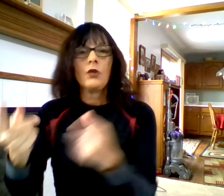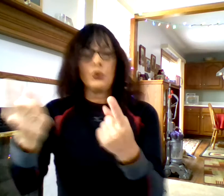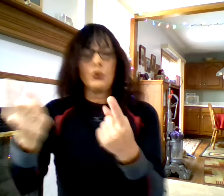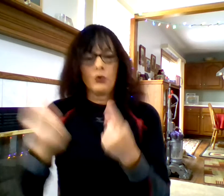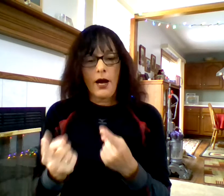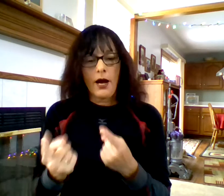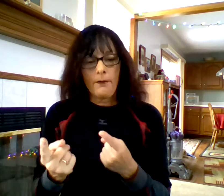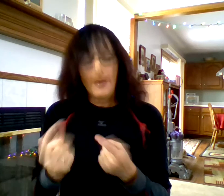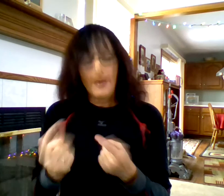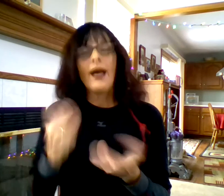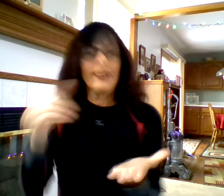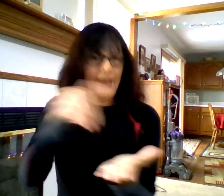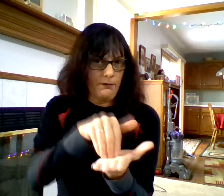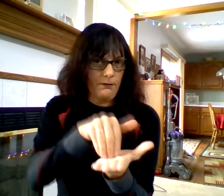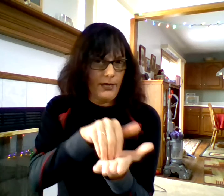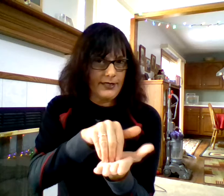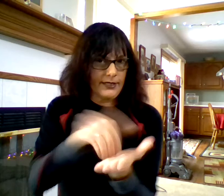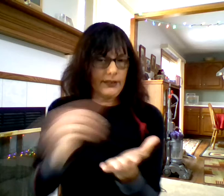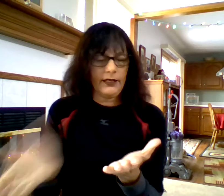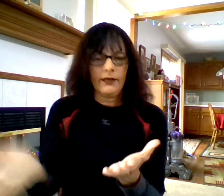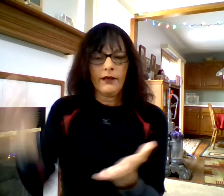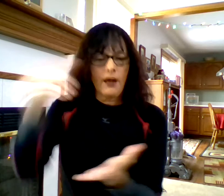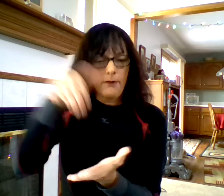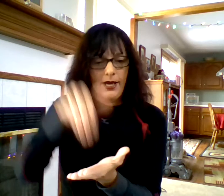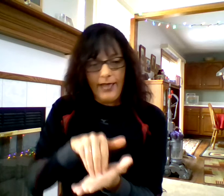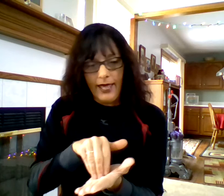to come again, basically. Come again